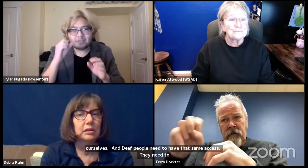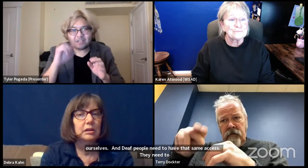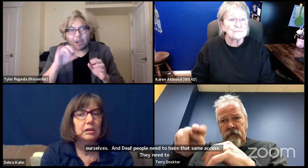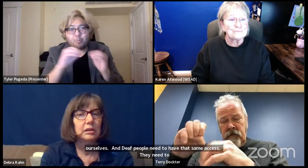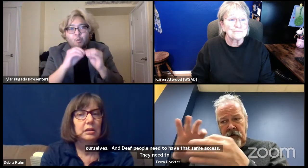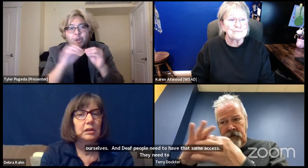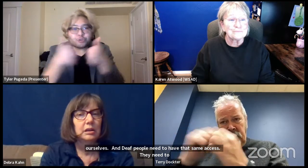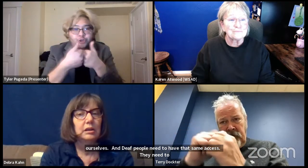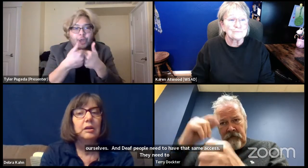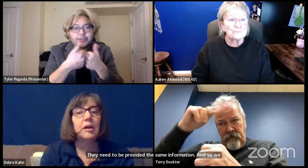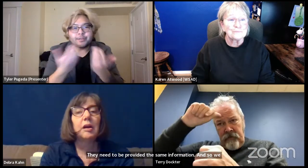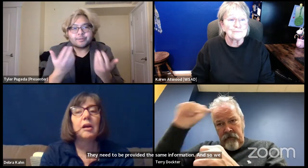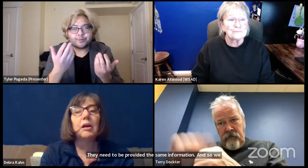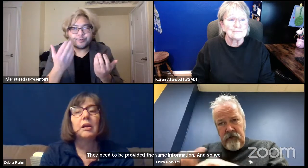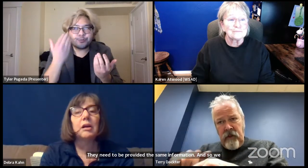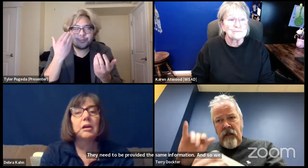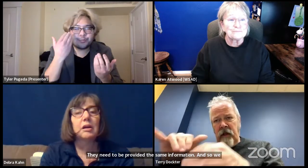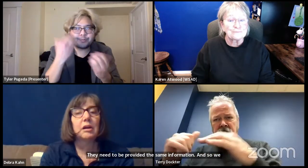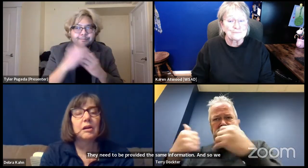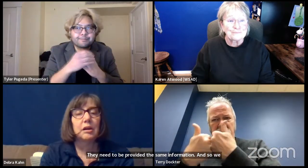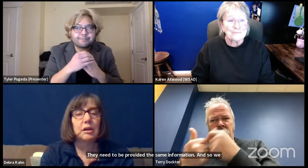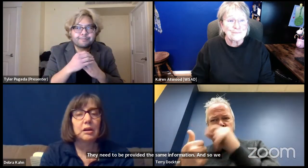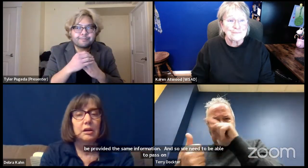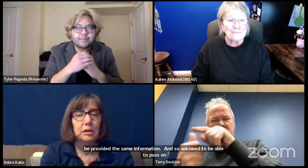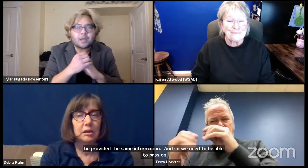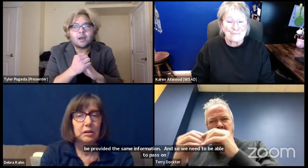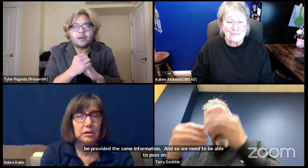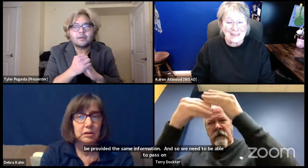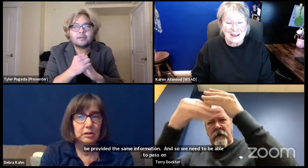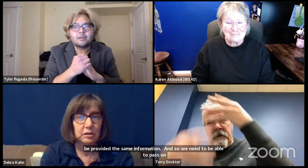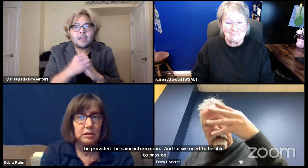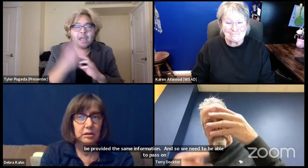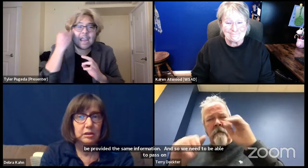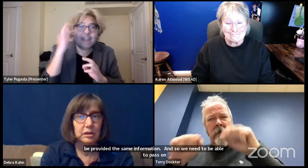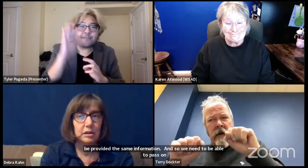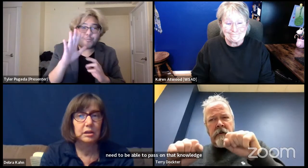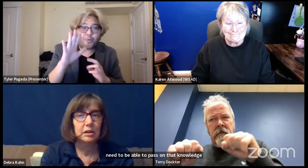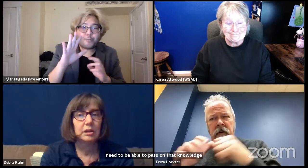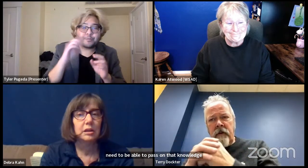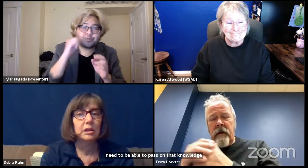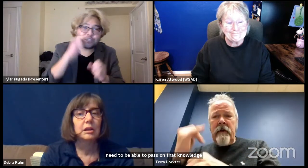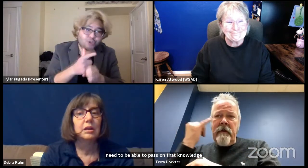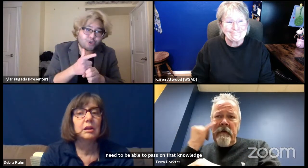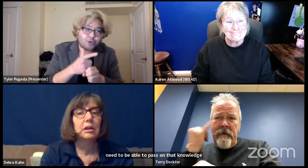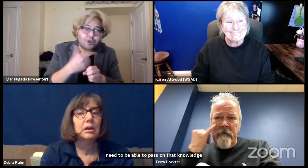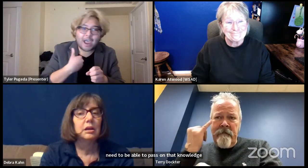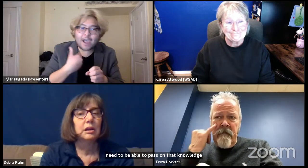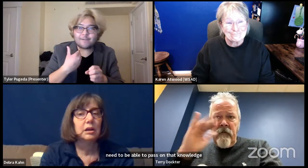of people who know a lot about genes and hereditary issues. Also, to educate